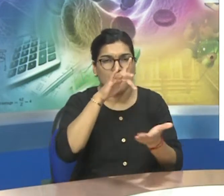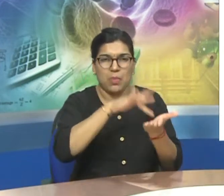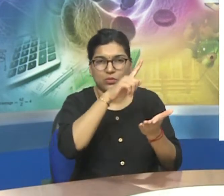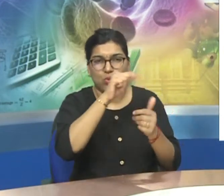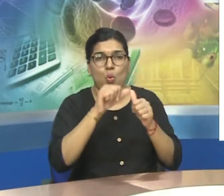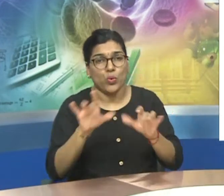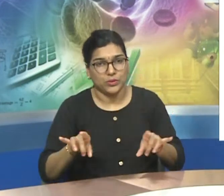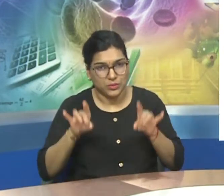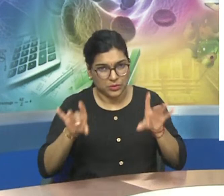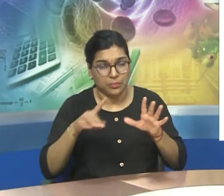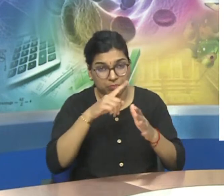Australia is a place.